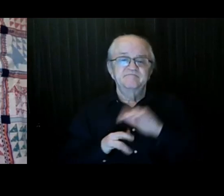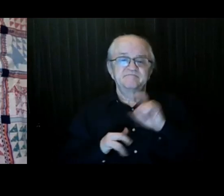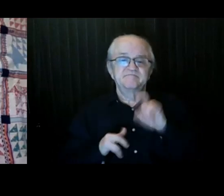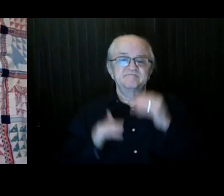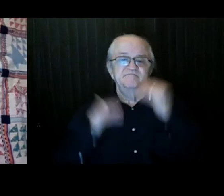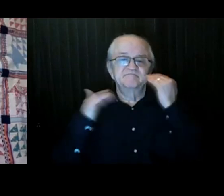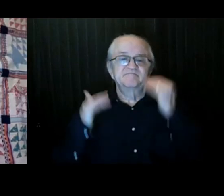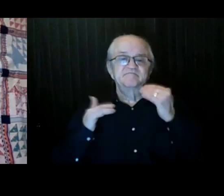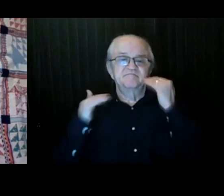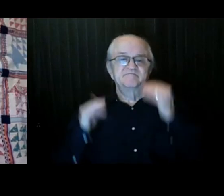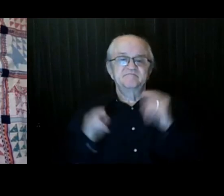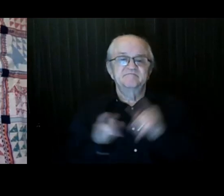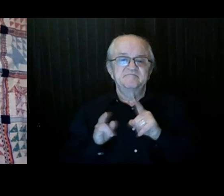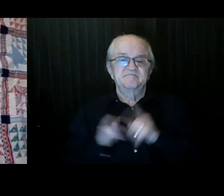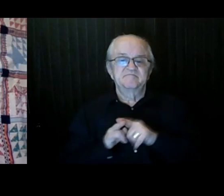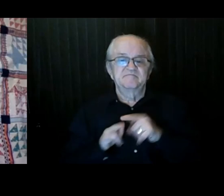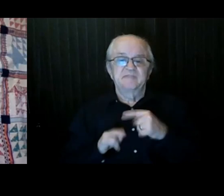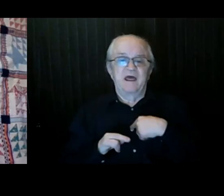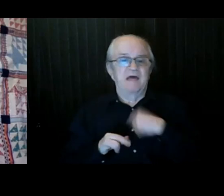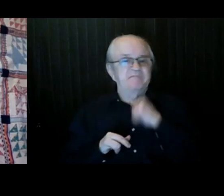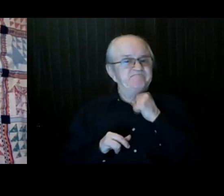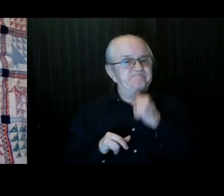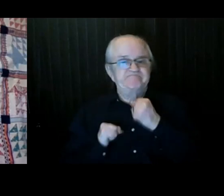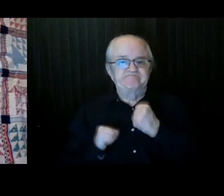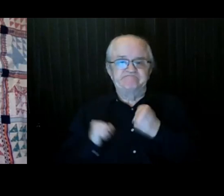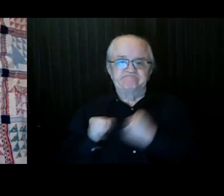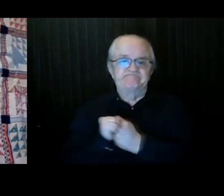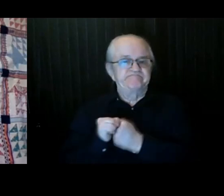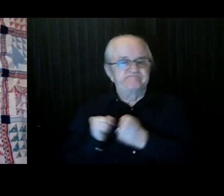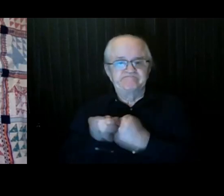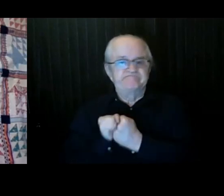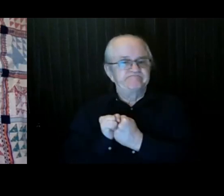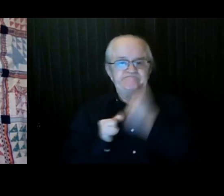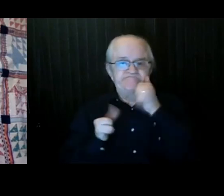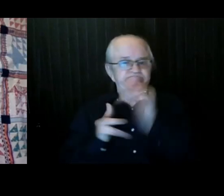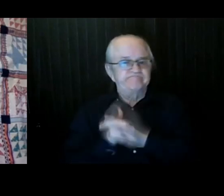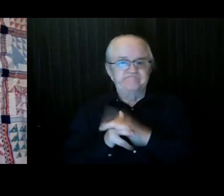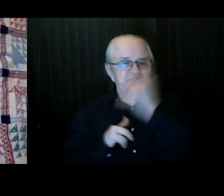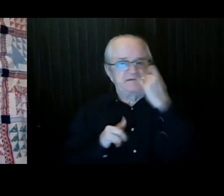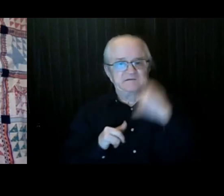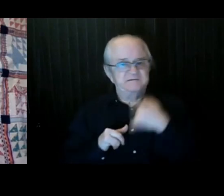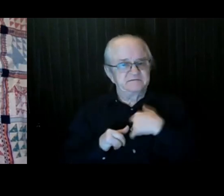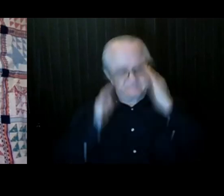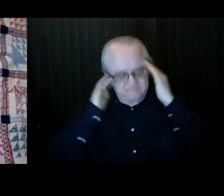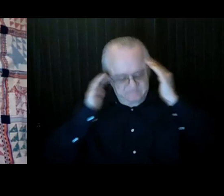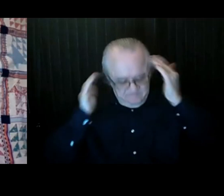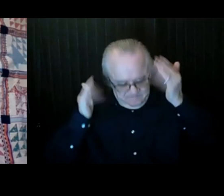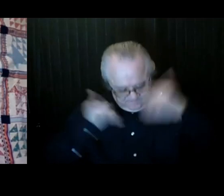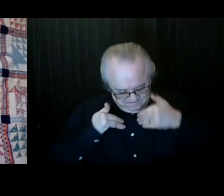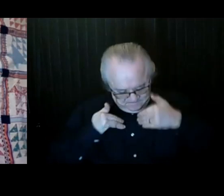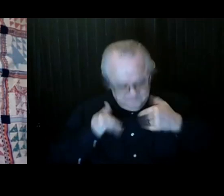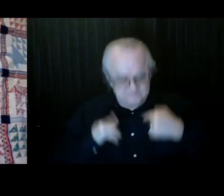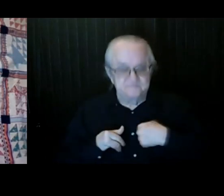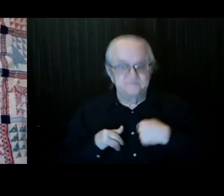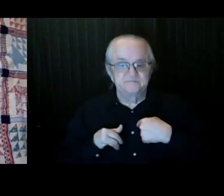really there for Victoria at that time because I was dealing with me. And over time, Vicky would